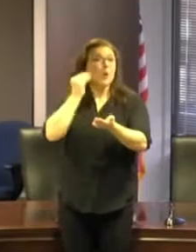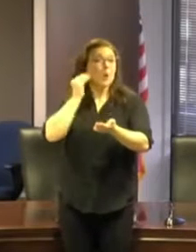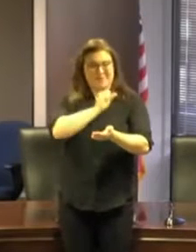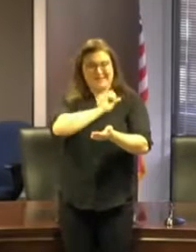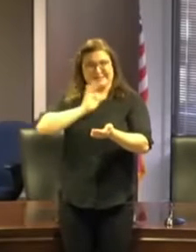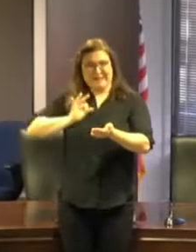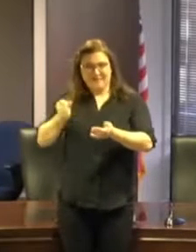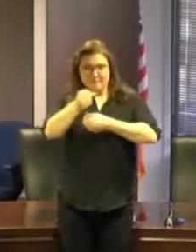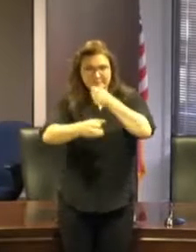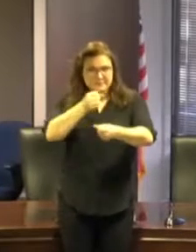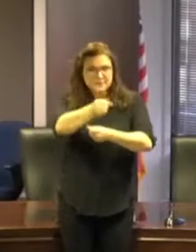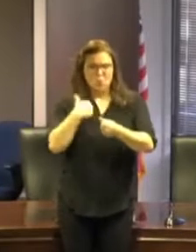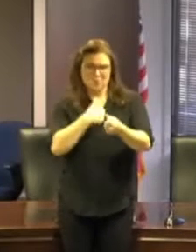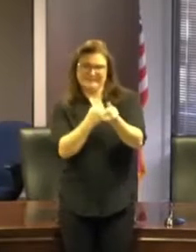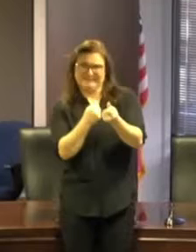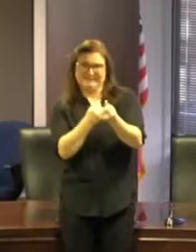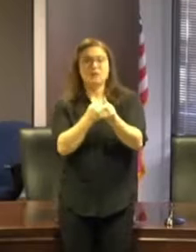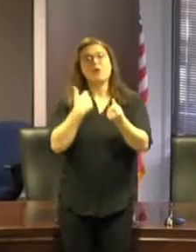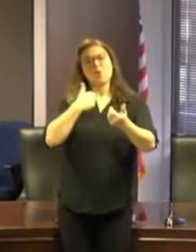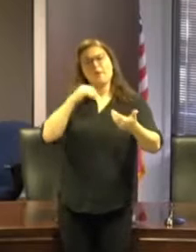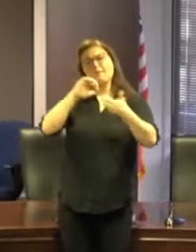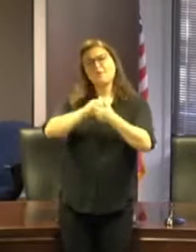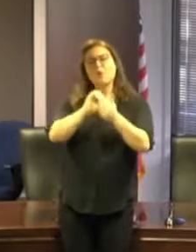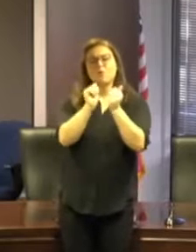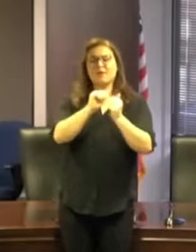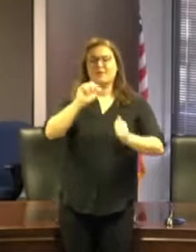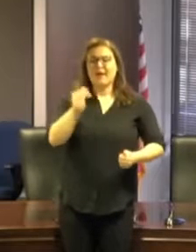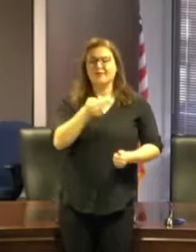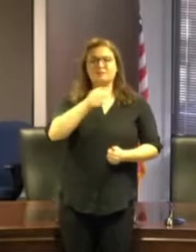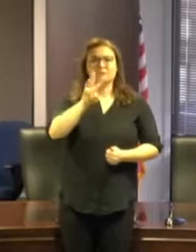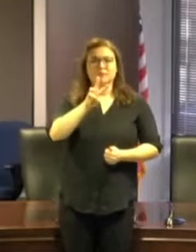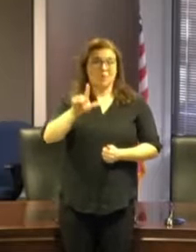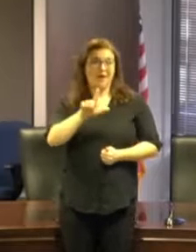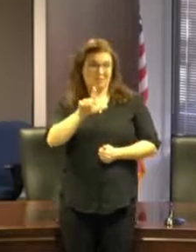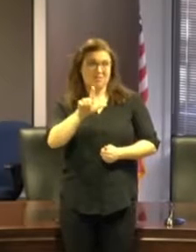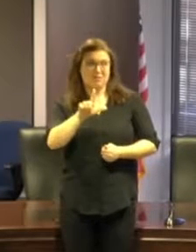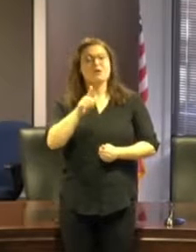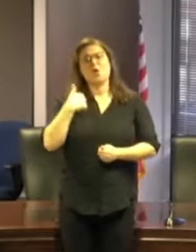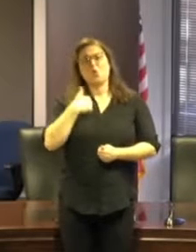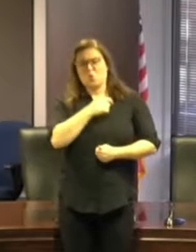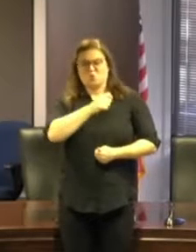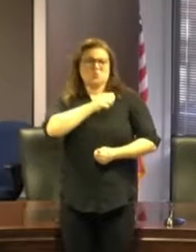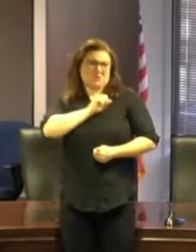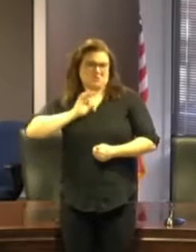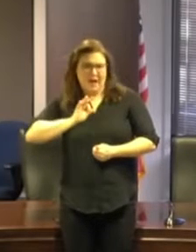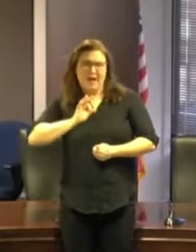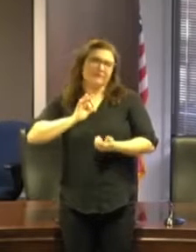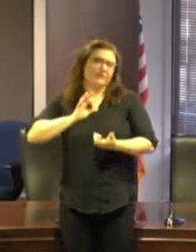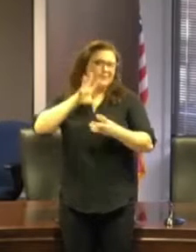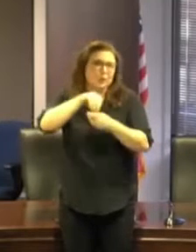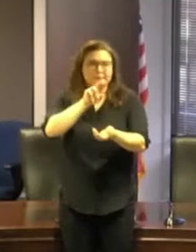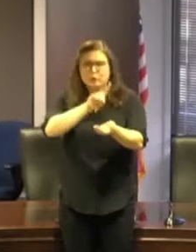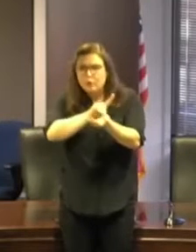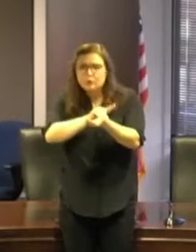augmentations, where we have been partnering with HWL for staff that include doctors, nurses,